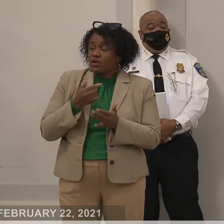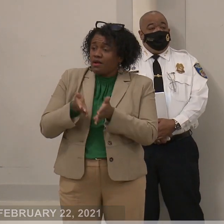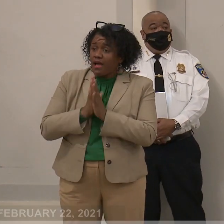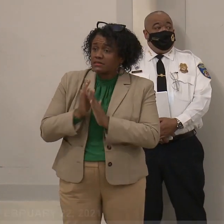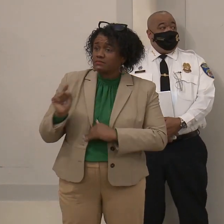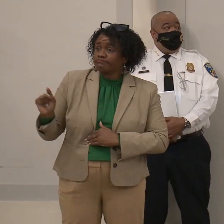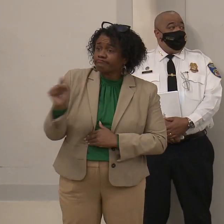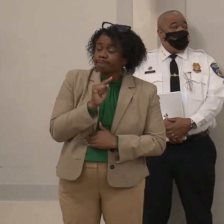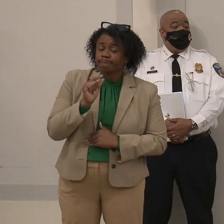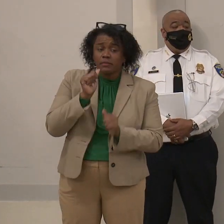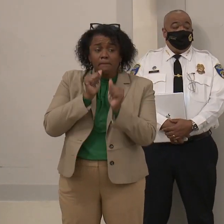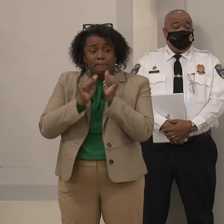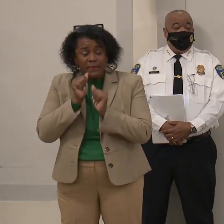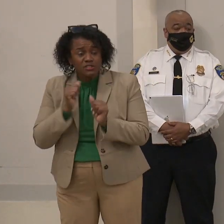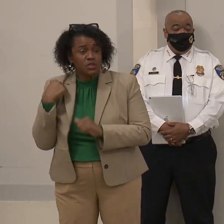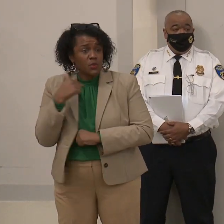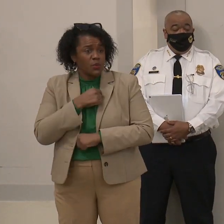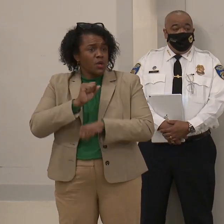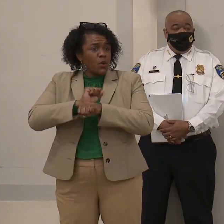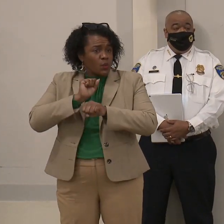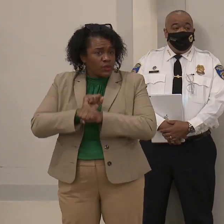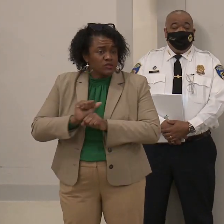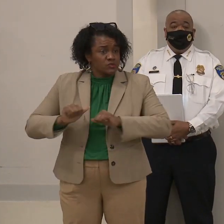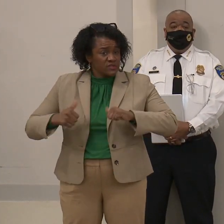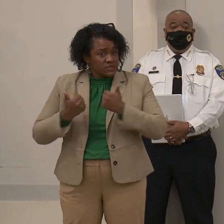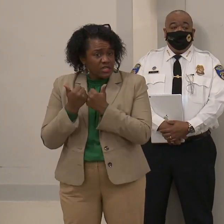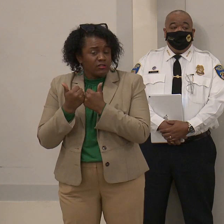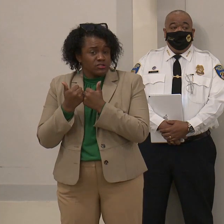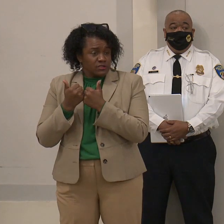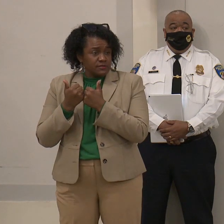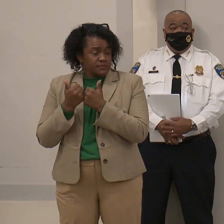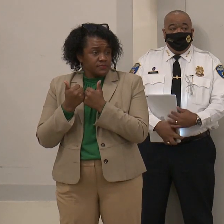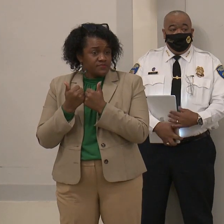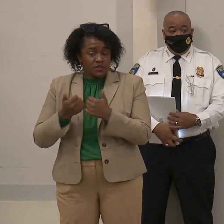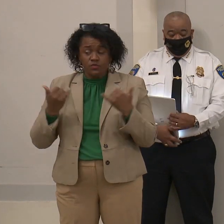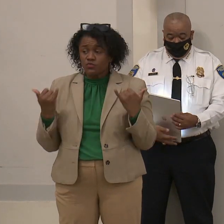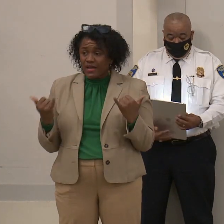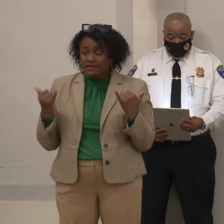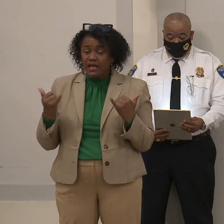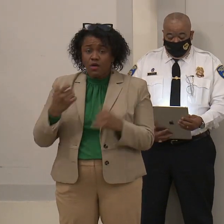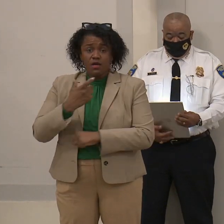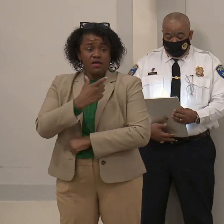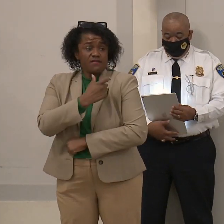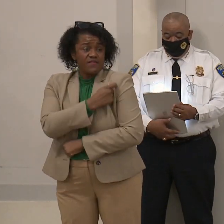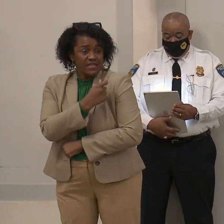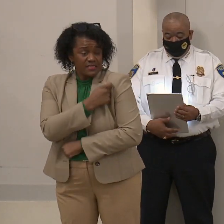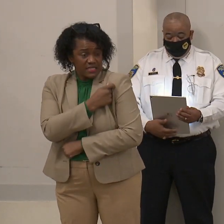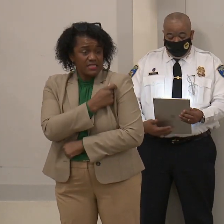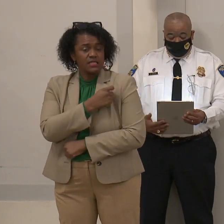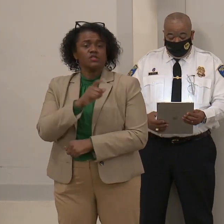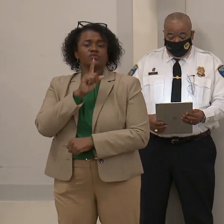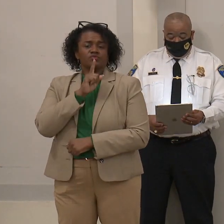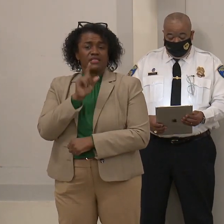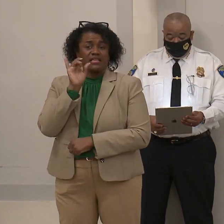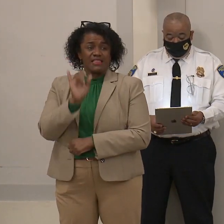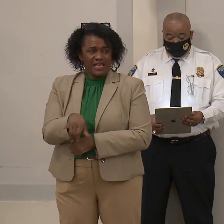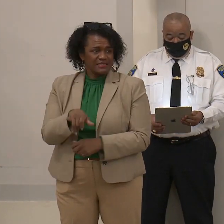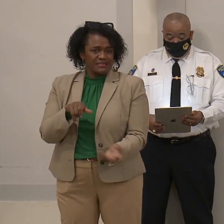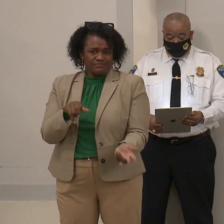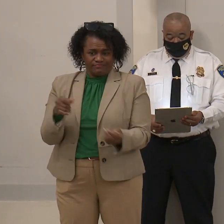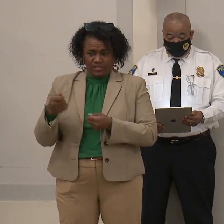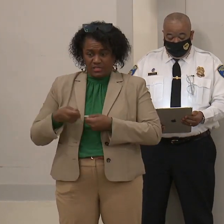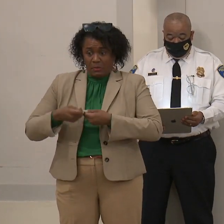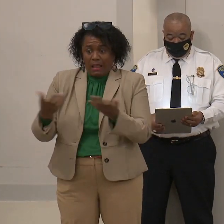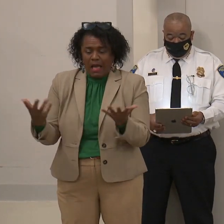City residents as we work through these logistical challenges. At this time, vaccine supply remains our greatest limiting factor in providing